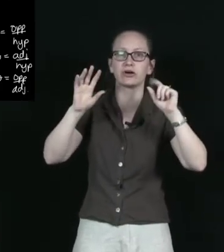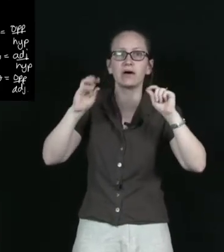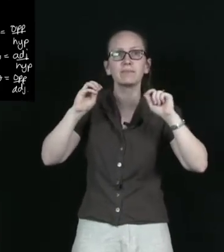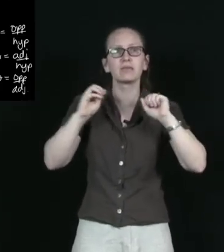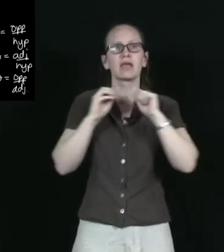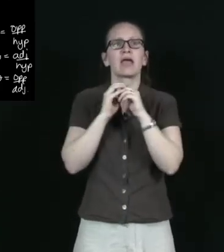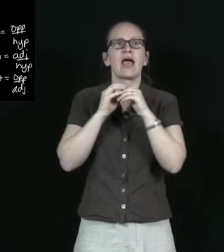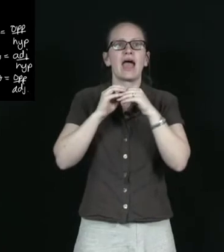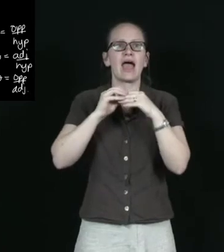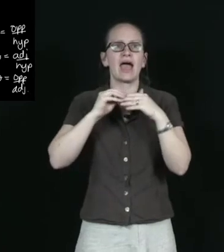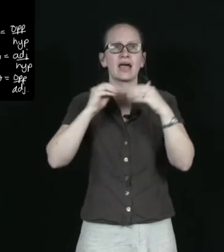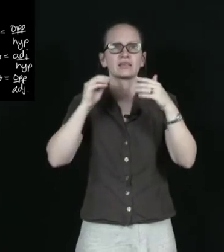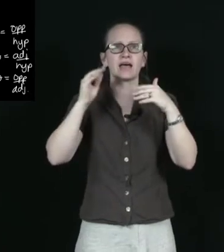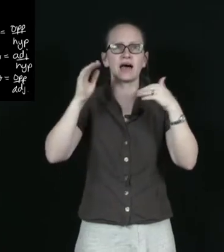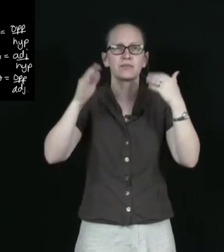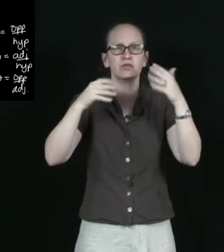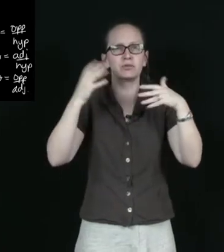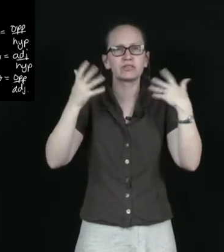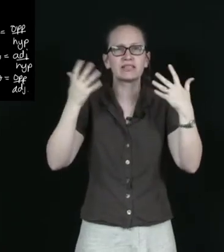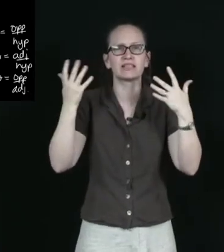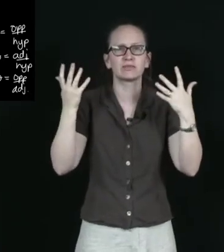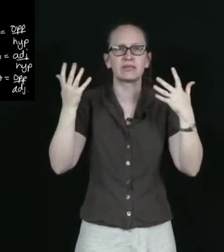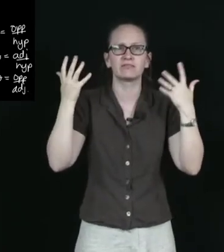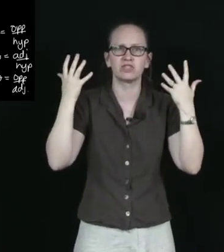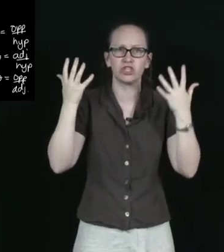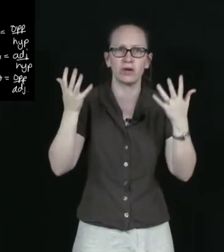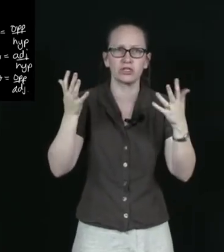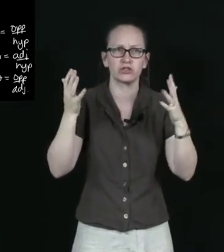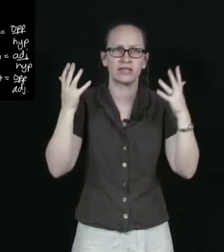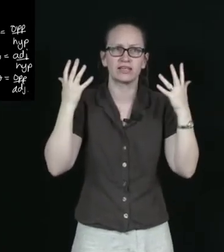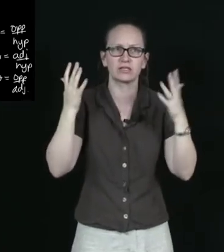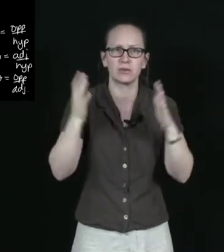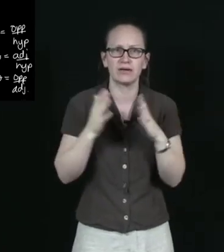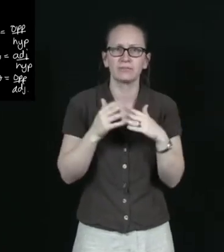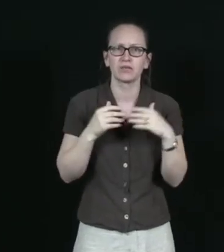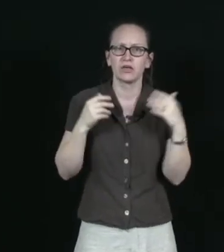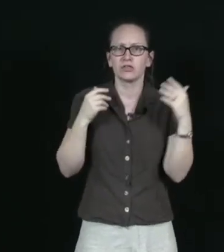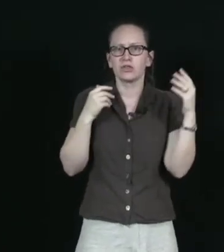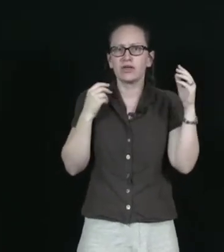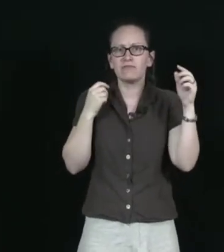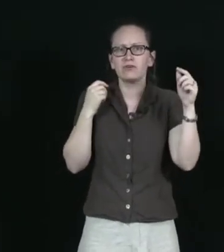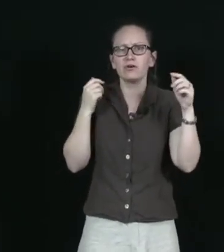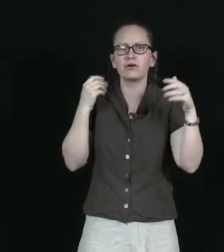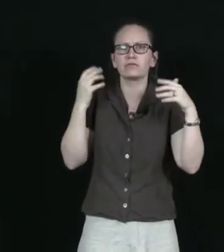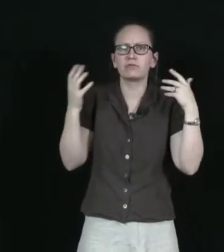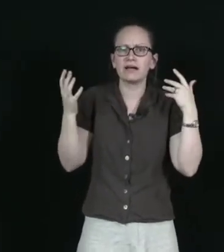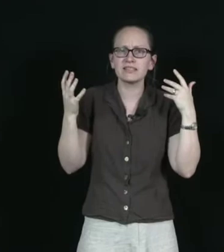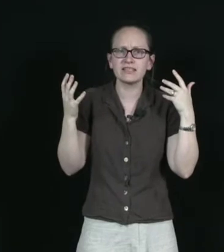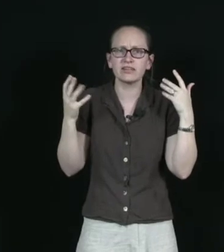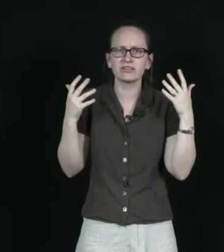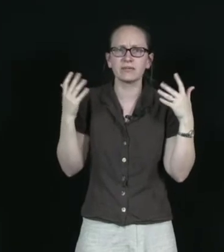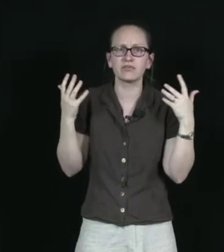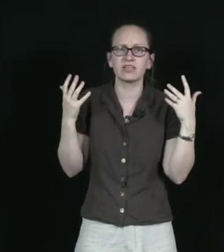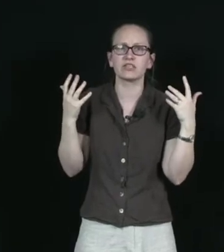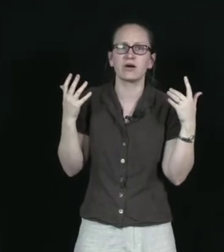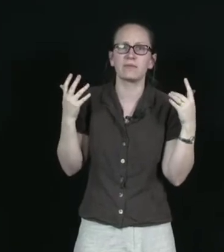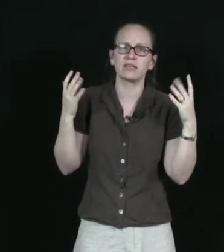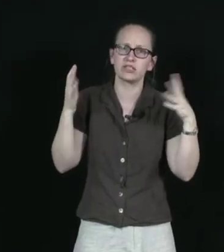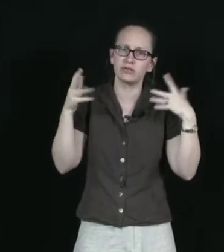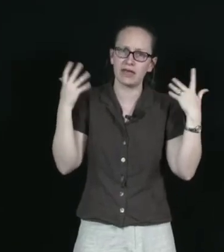SOHCAHTOA. And you will need a little bit of geometry as well. So if you're rusty on some of these topics, you may